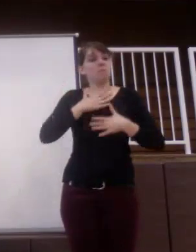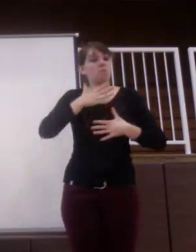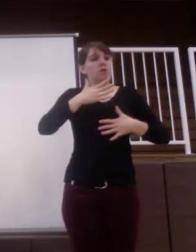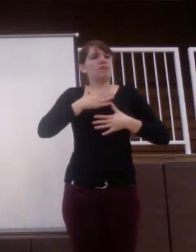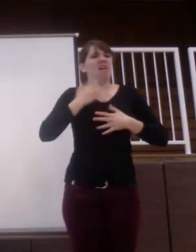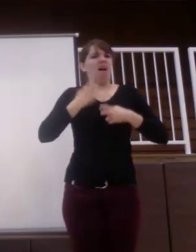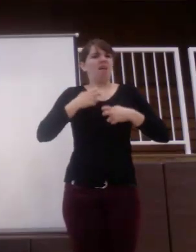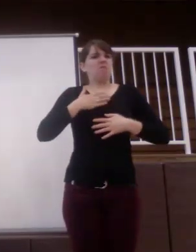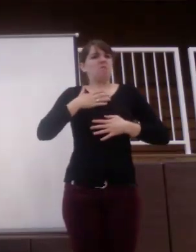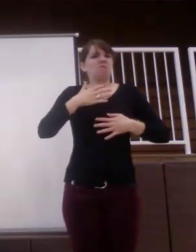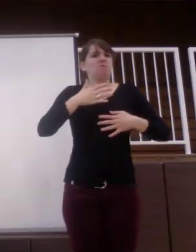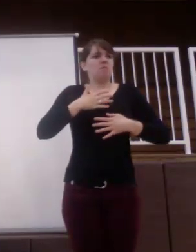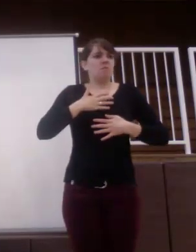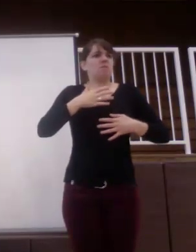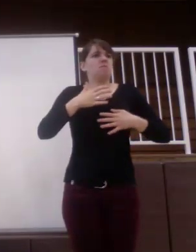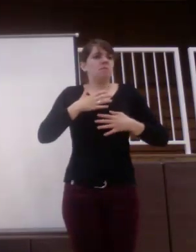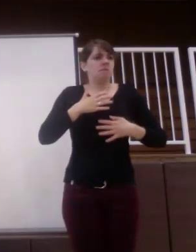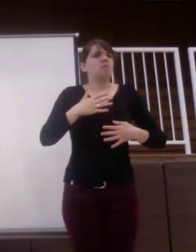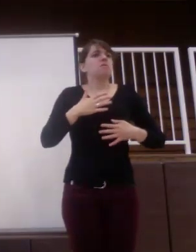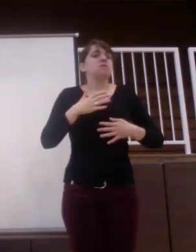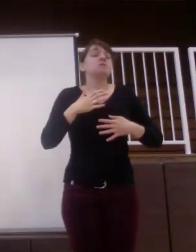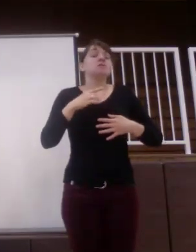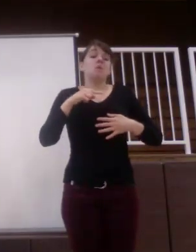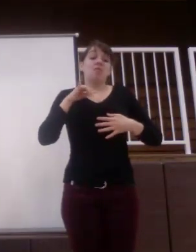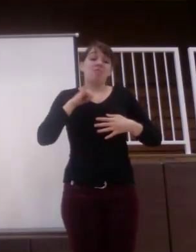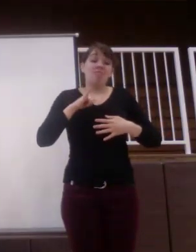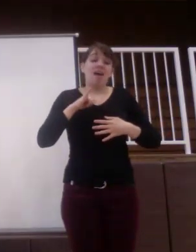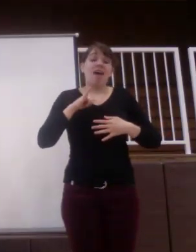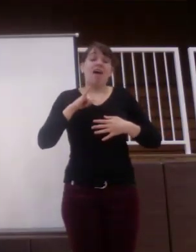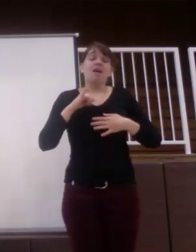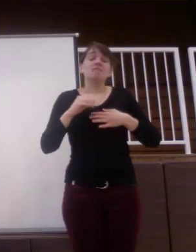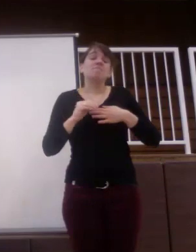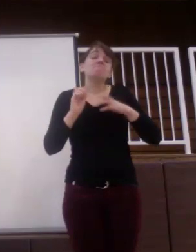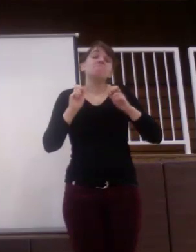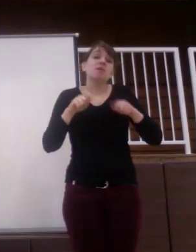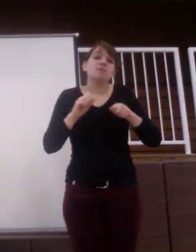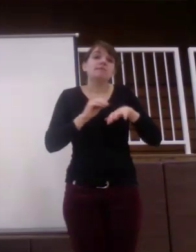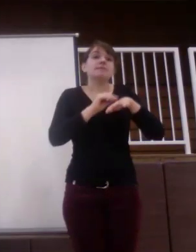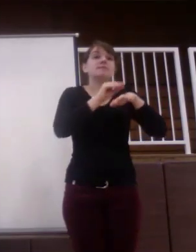and thereby could have the effect of